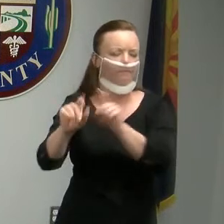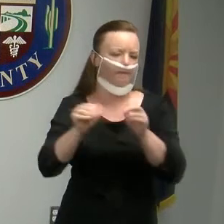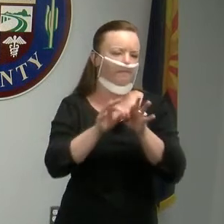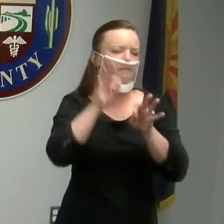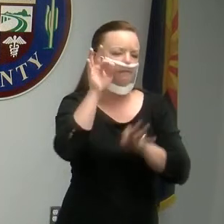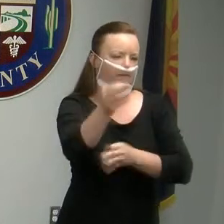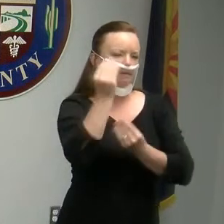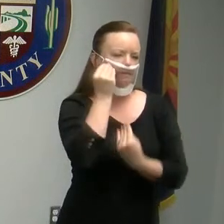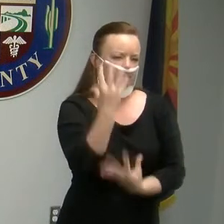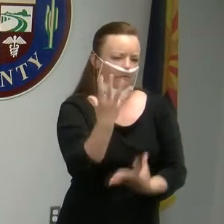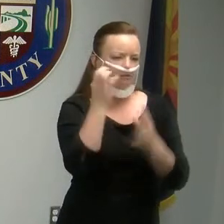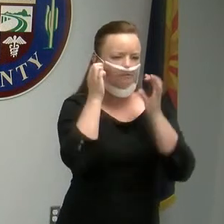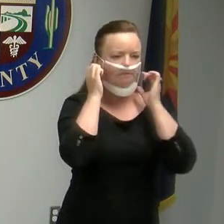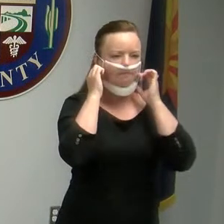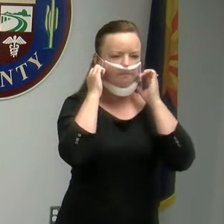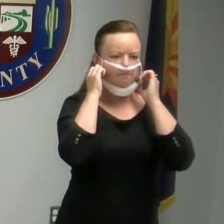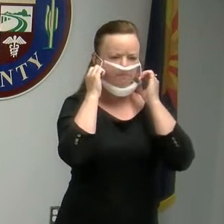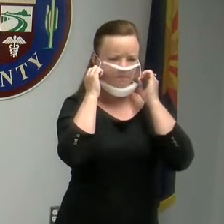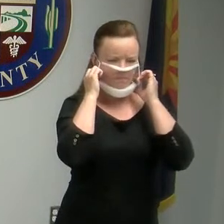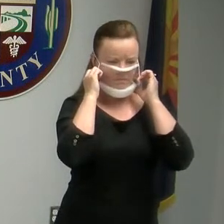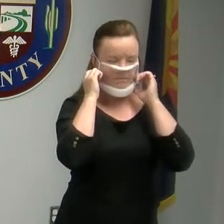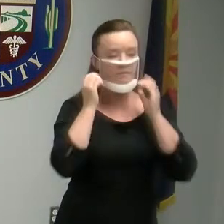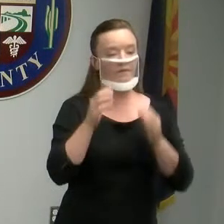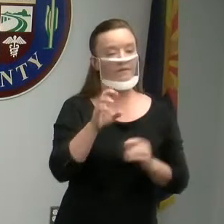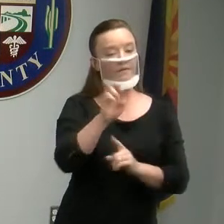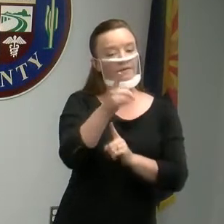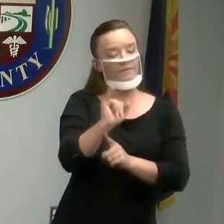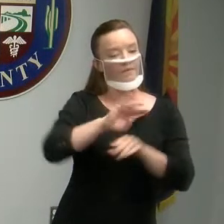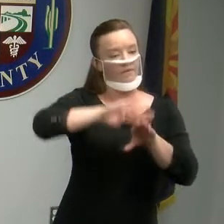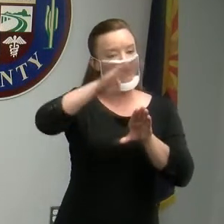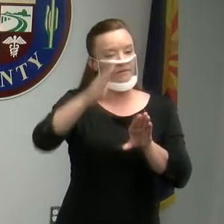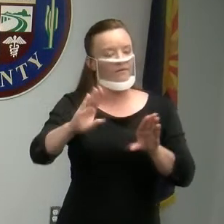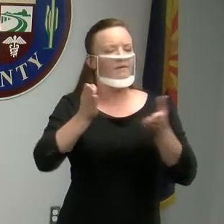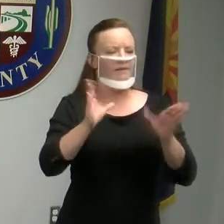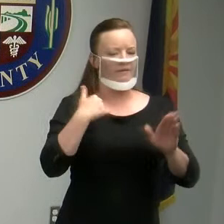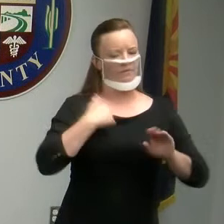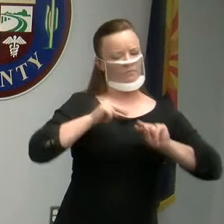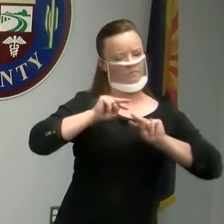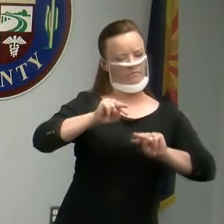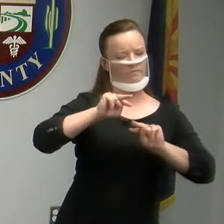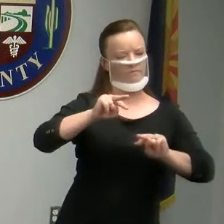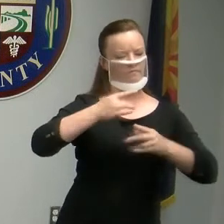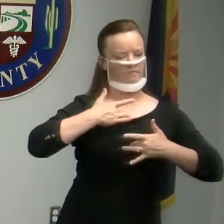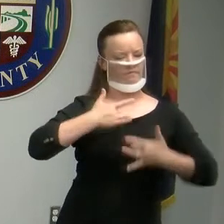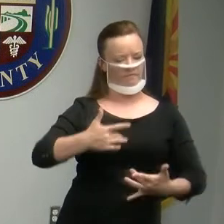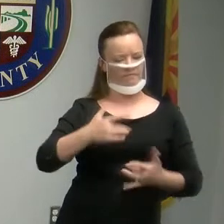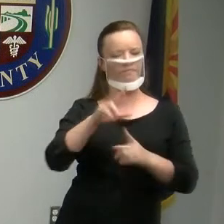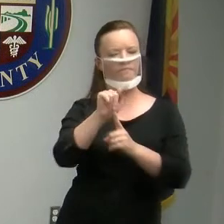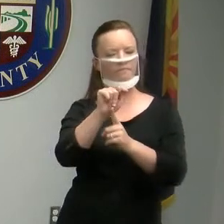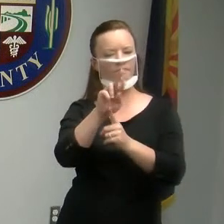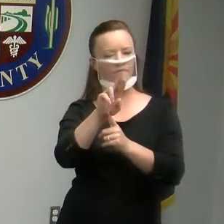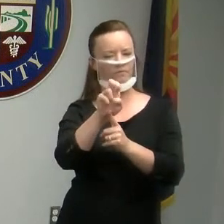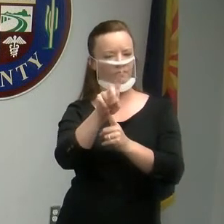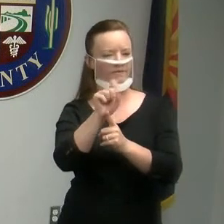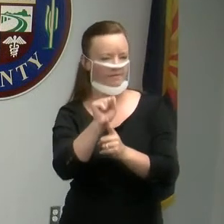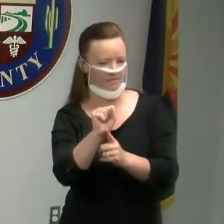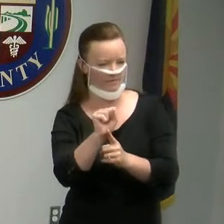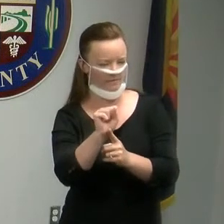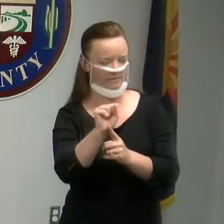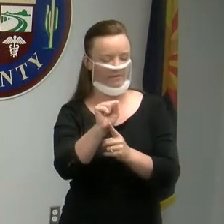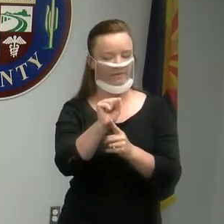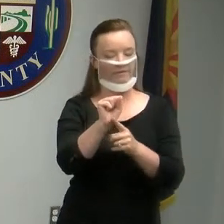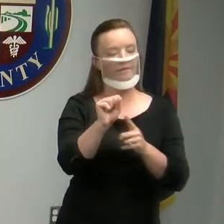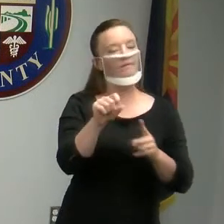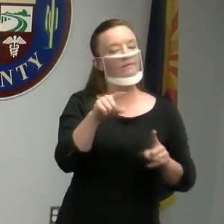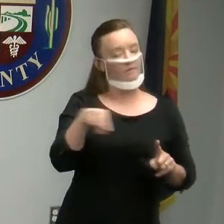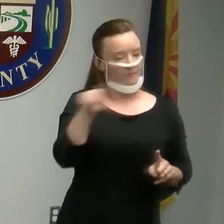The EPI curves allow us to watch trends in as close to as real time as possible. But as you have been hearing, and as I've